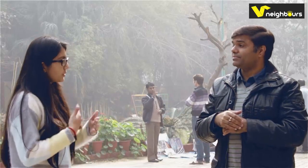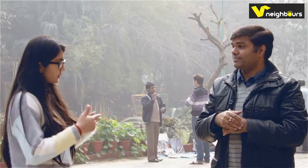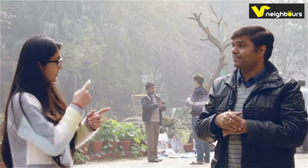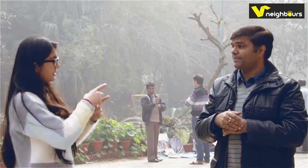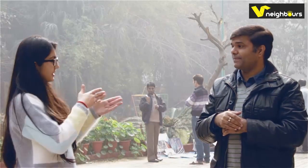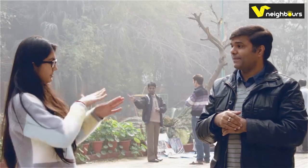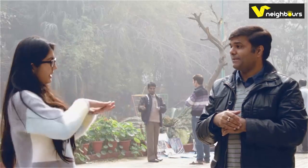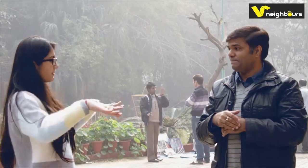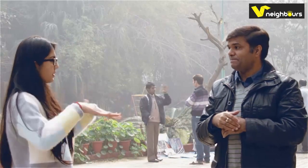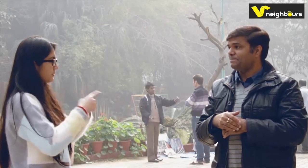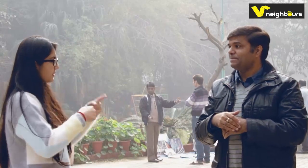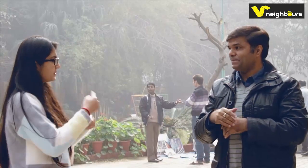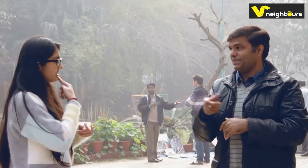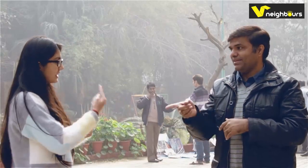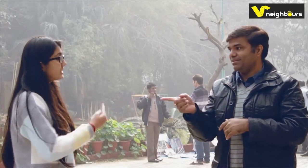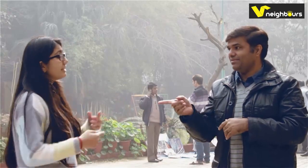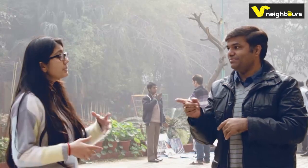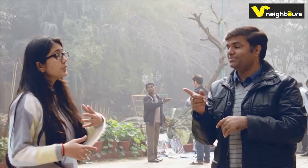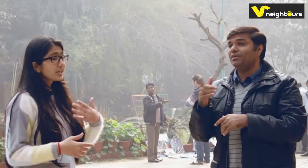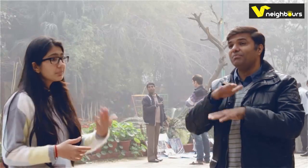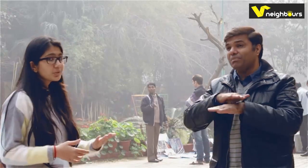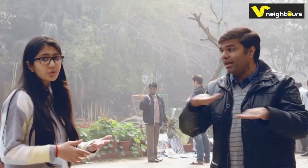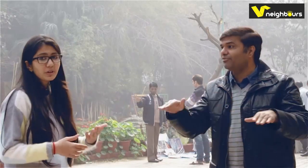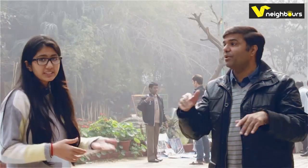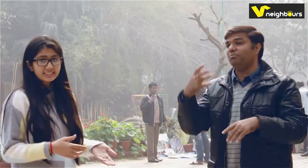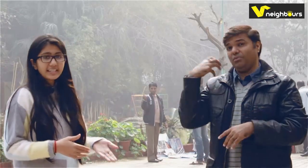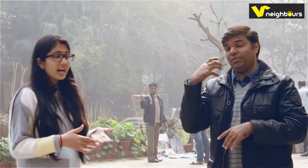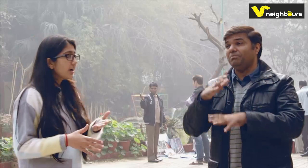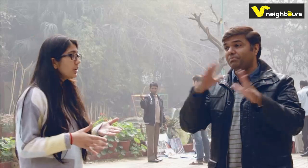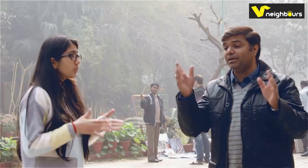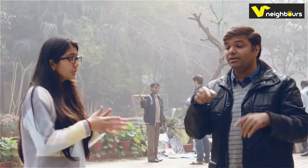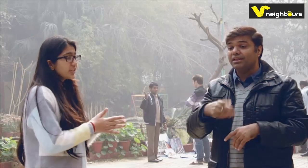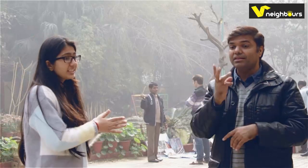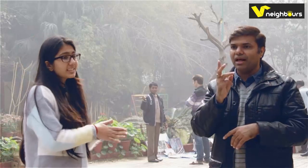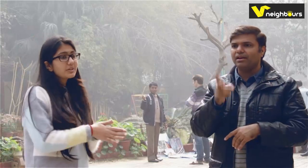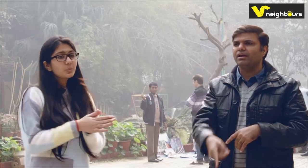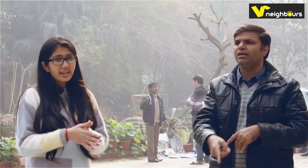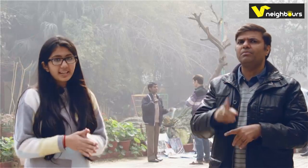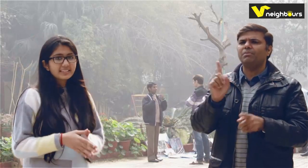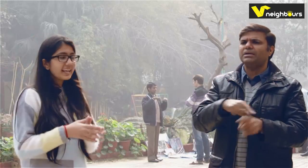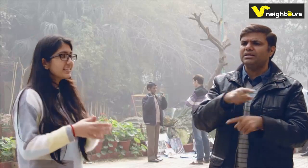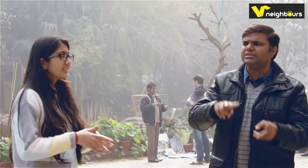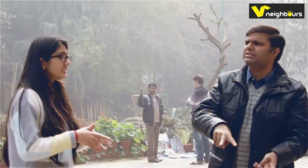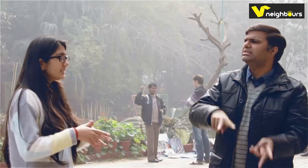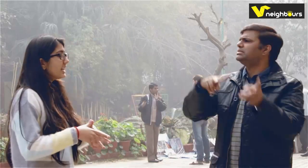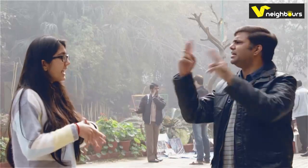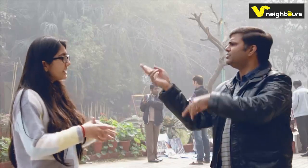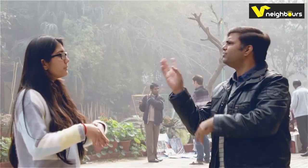know. Platform about this, you know? The deaf people don't come to know about this, like how, which train is coming where, like they end up